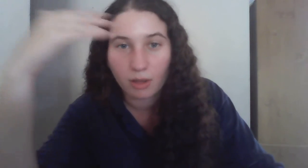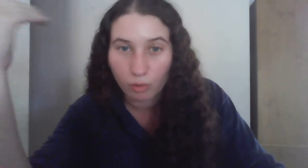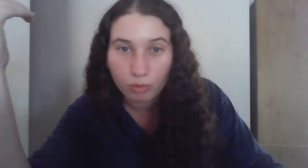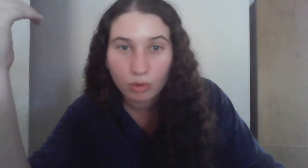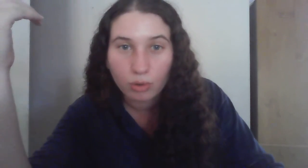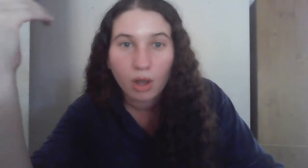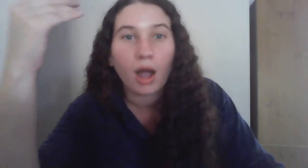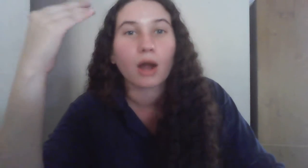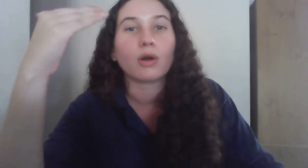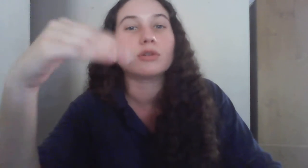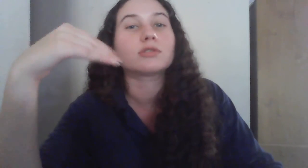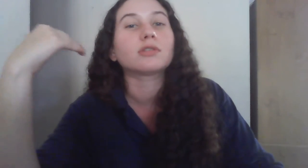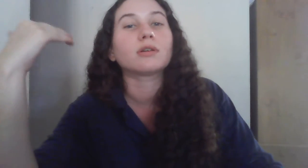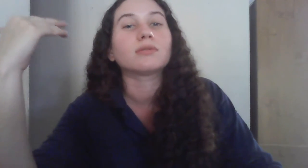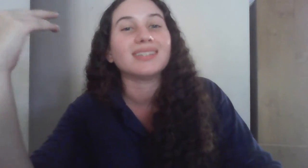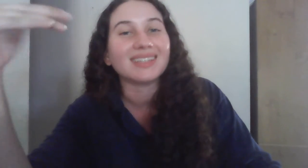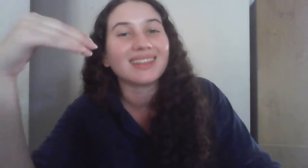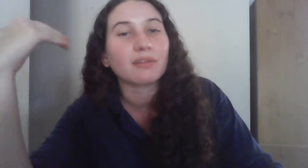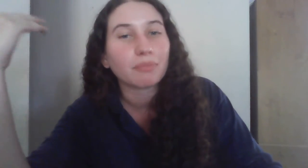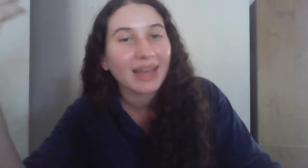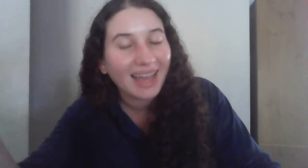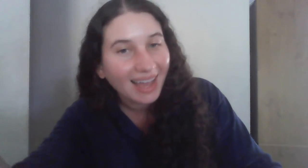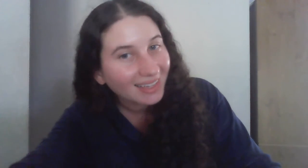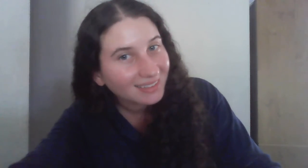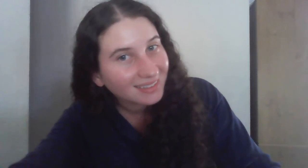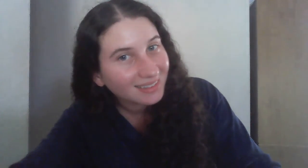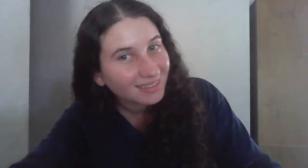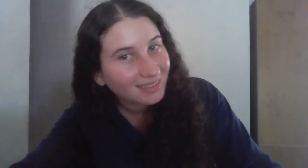follow through are also in the past.